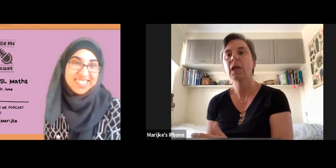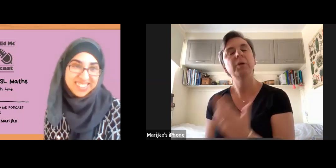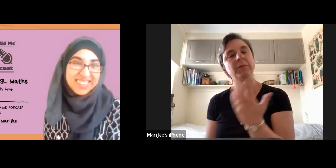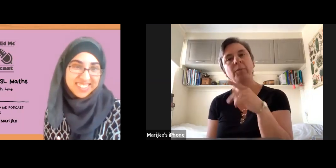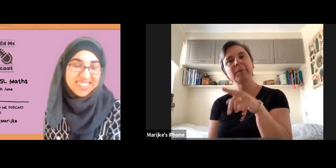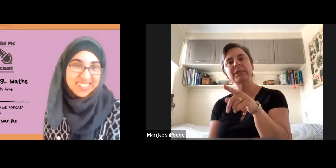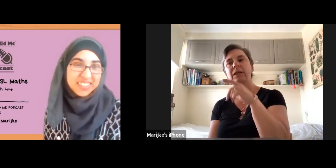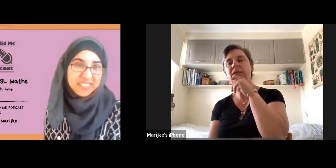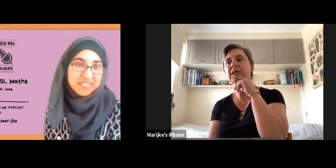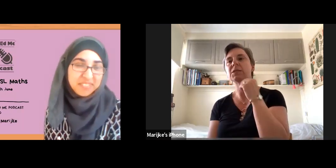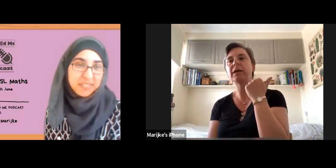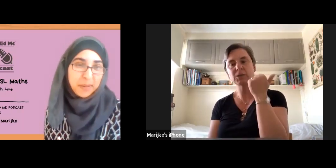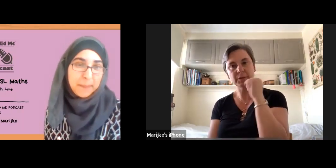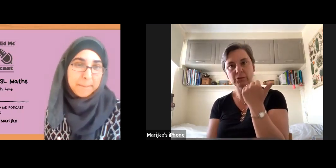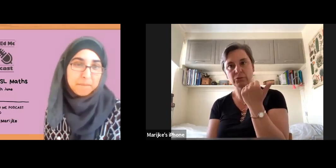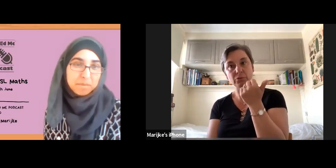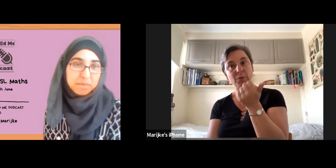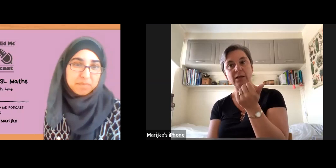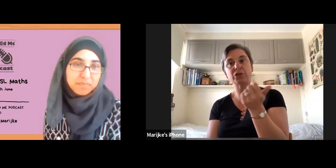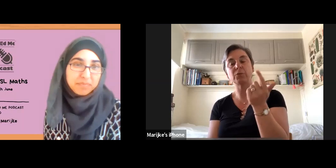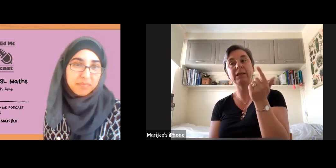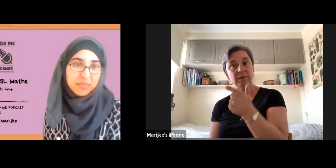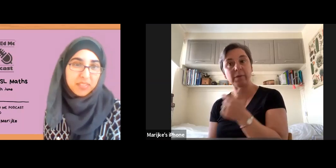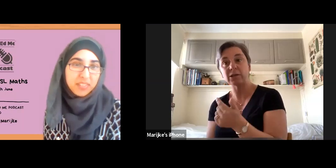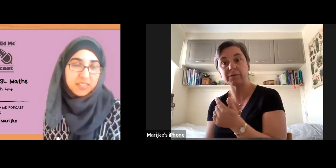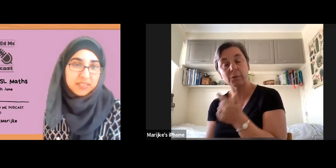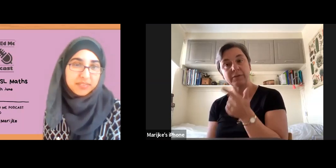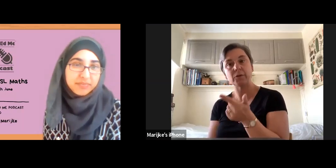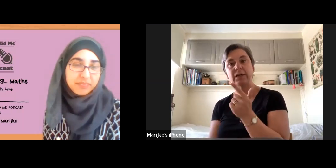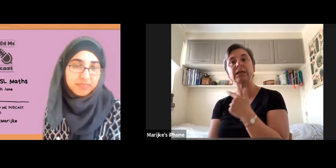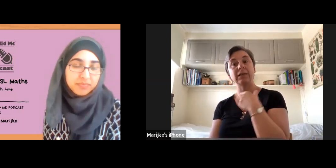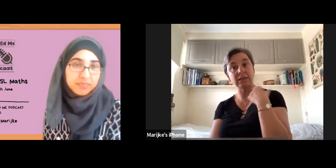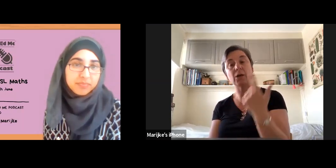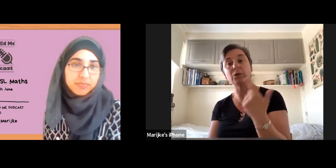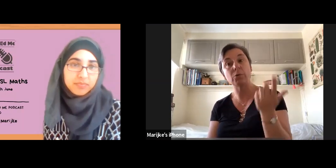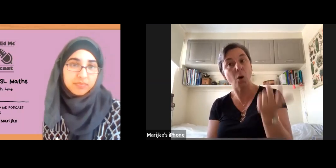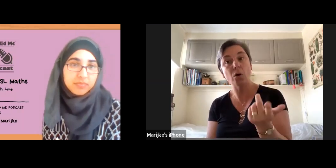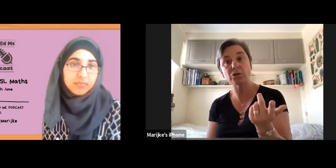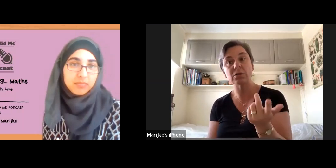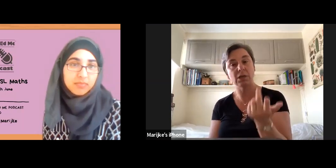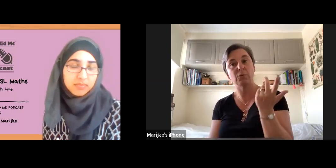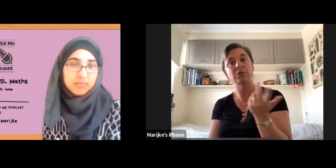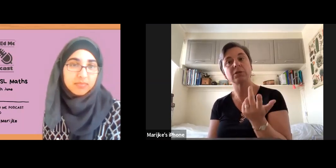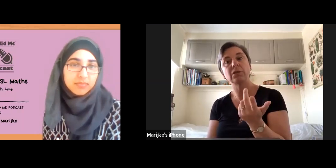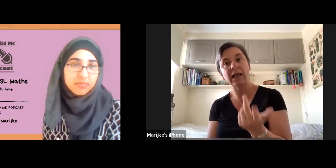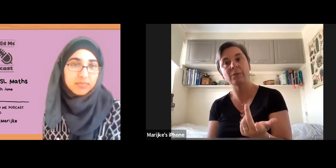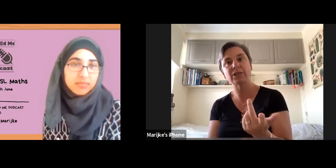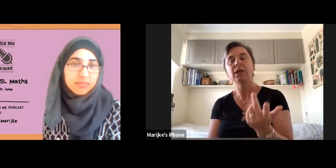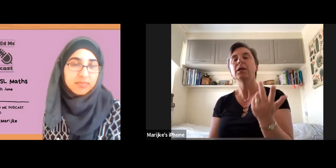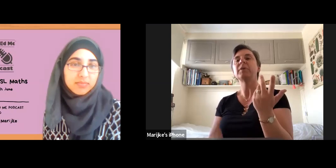But the problem is as well, you see, because my husband, who's Welsh, so we lived in Belgium for quite a few years, and he did go and do a course. He wanted to learn language. But then